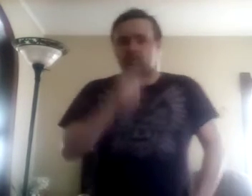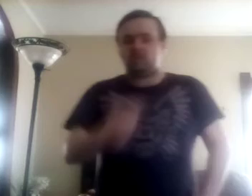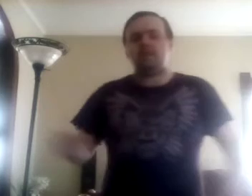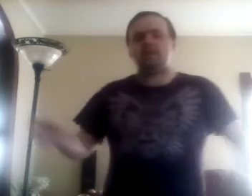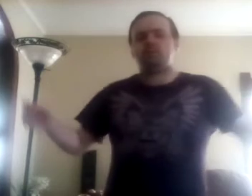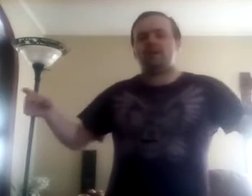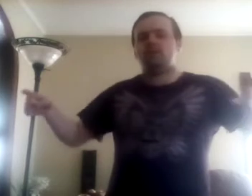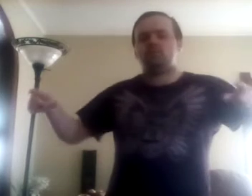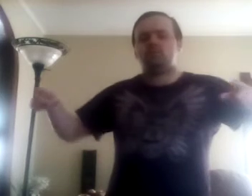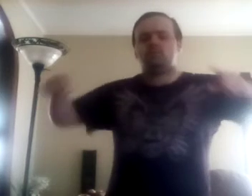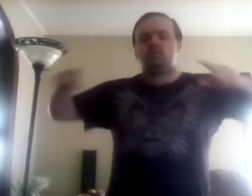The mess well.